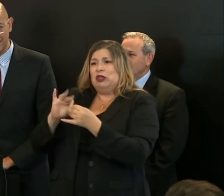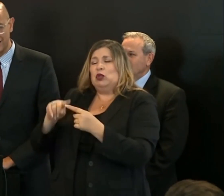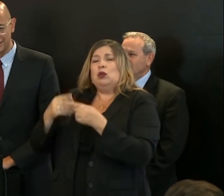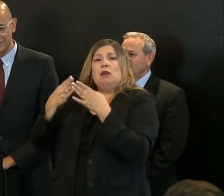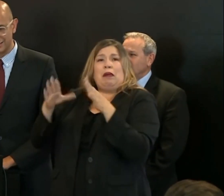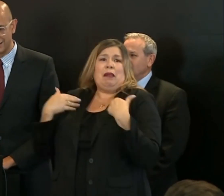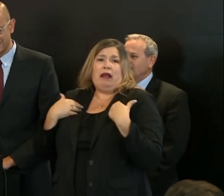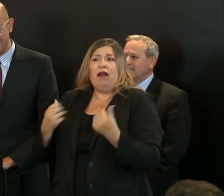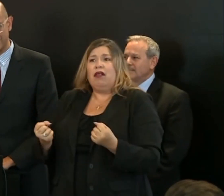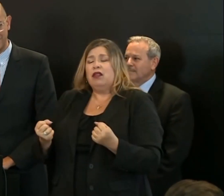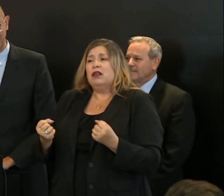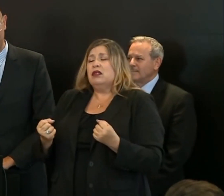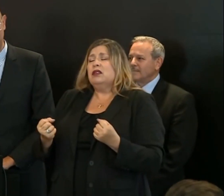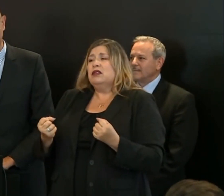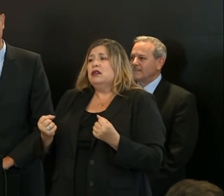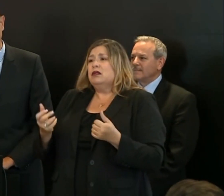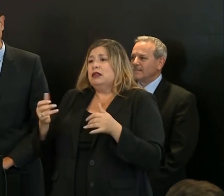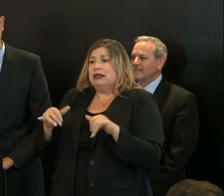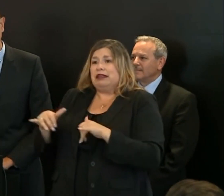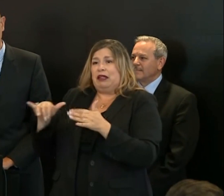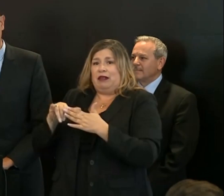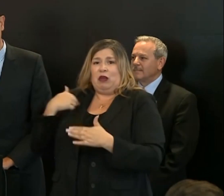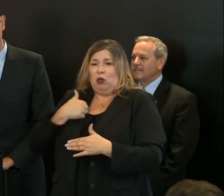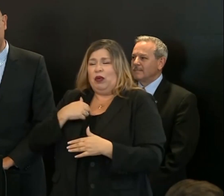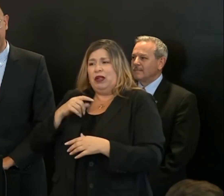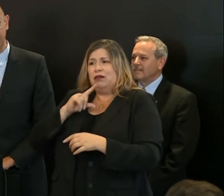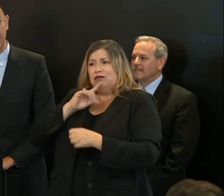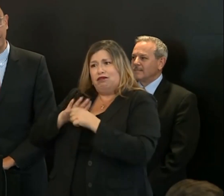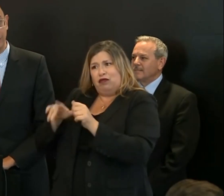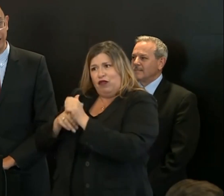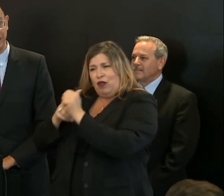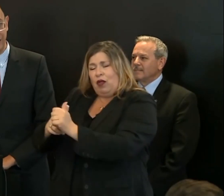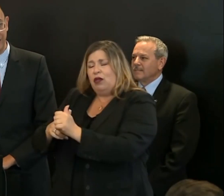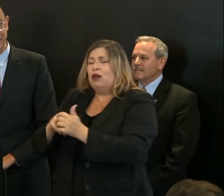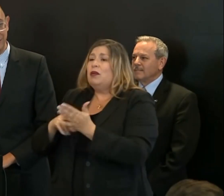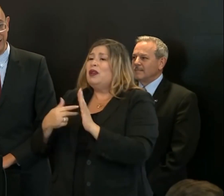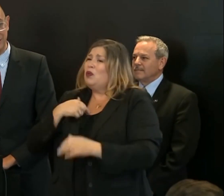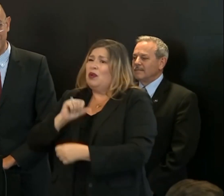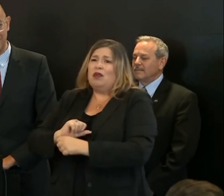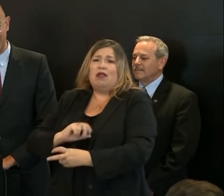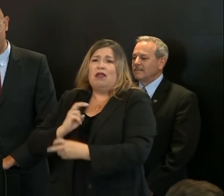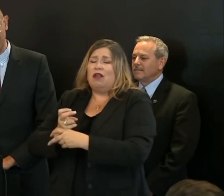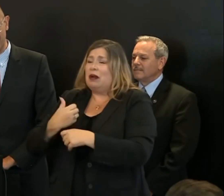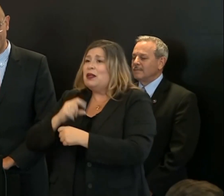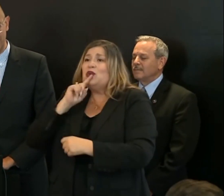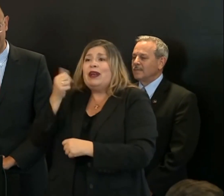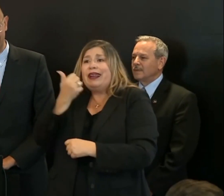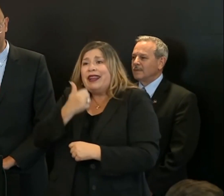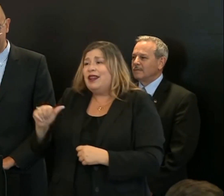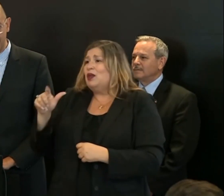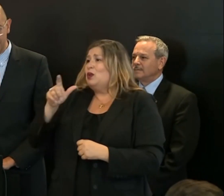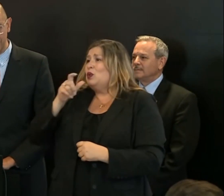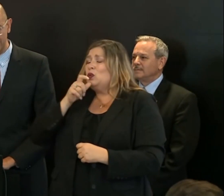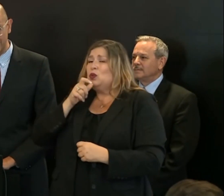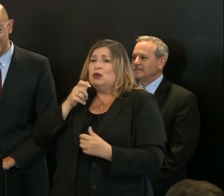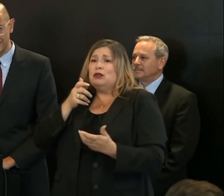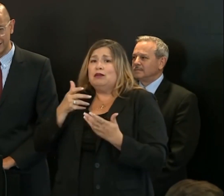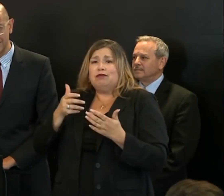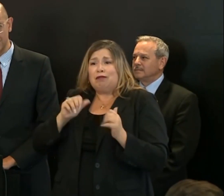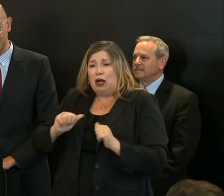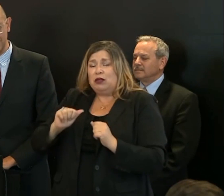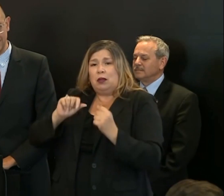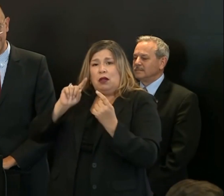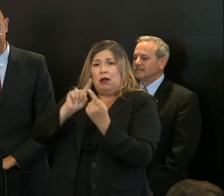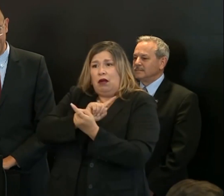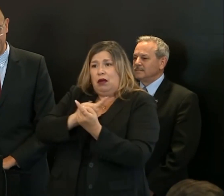health standards that we're all committed to, that we are working hard to make sure that anyone who might have been in